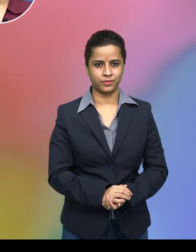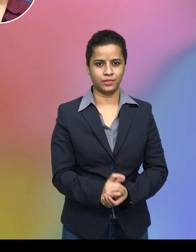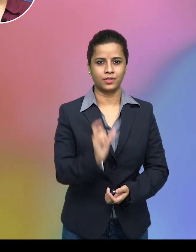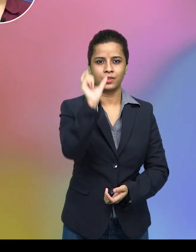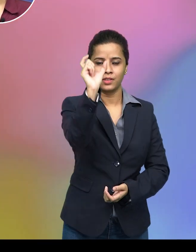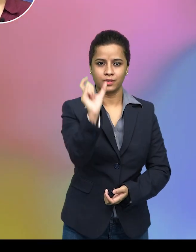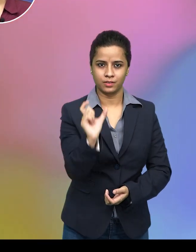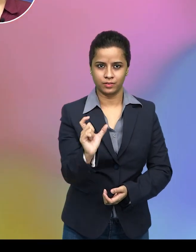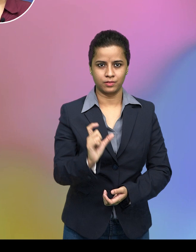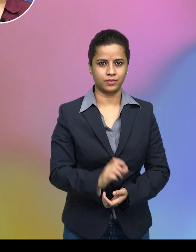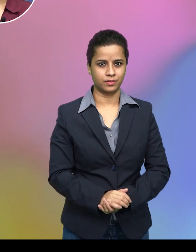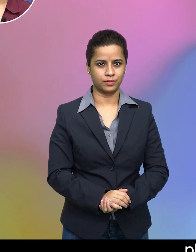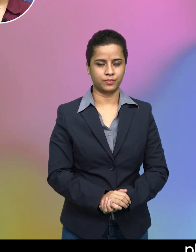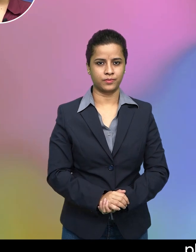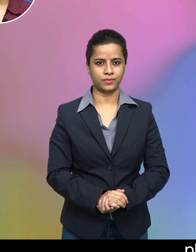Keywords: